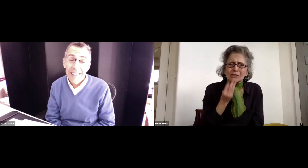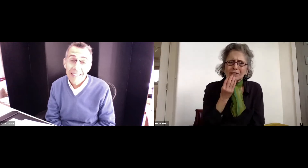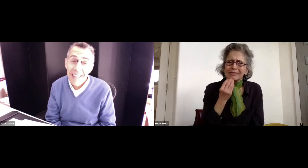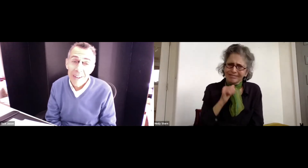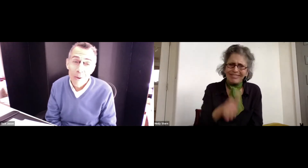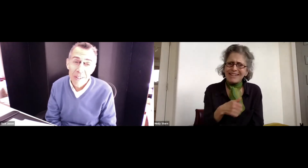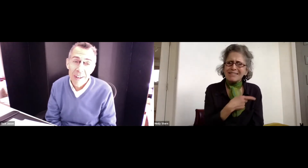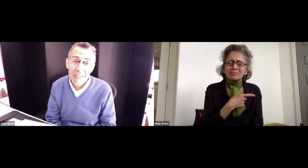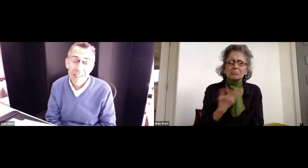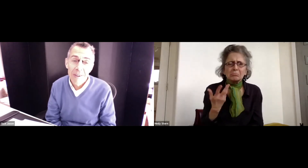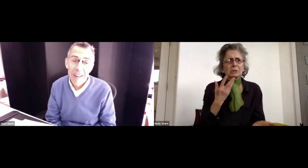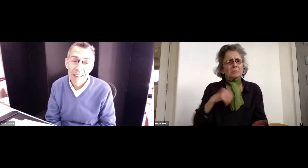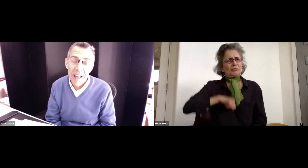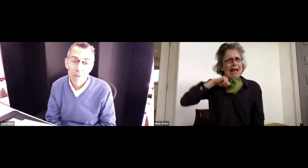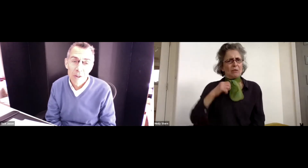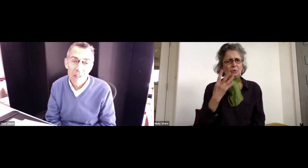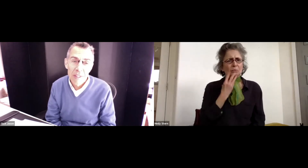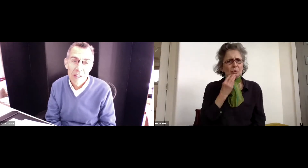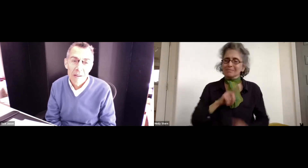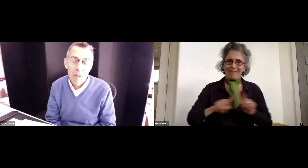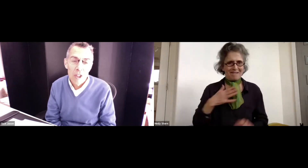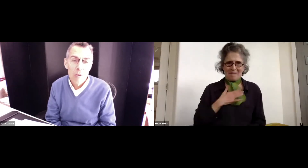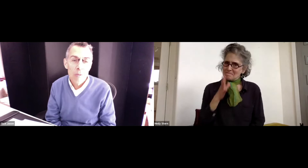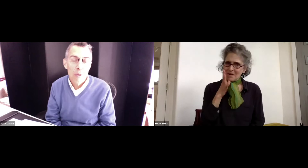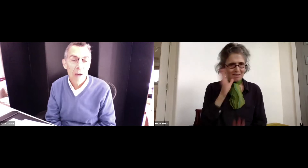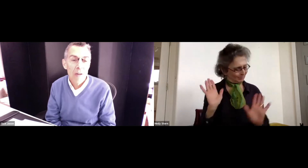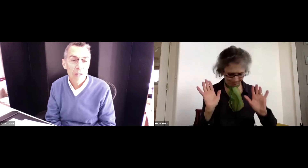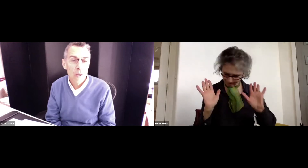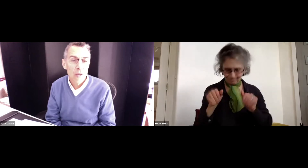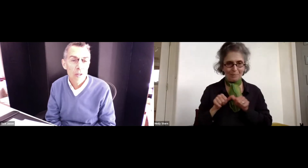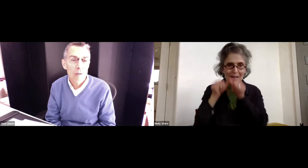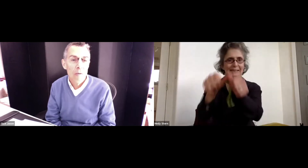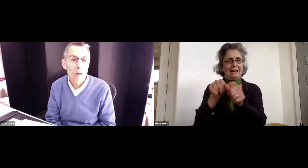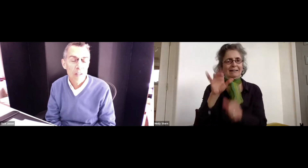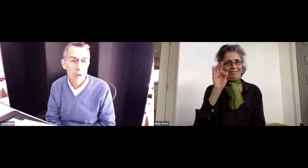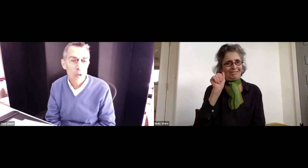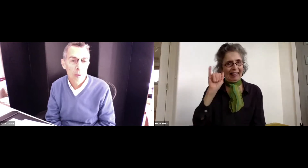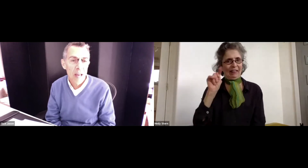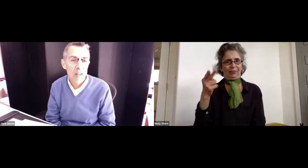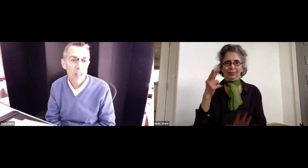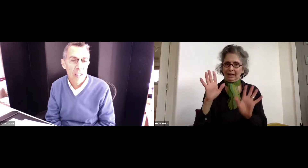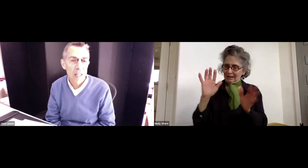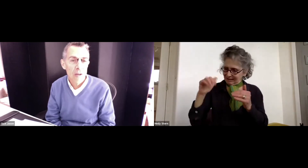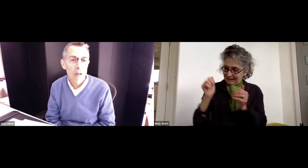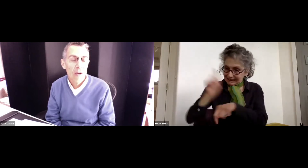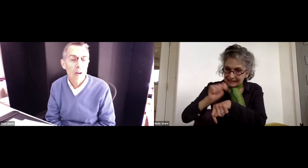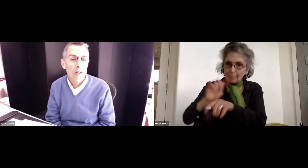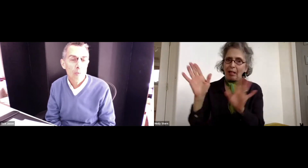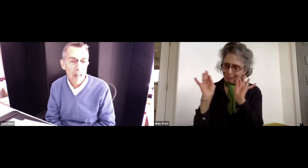that Orthodox. They were not that observant, but she was proud as a Jewish woman. And she continued to practice her